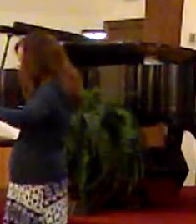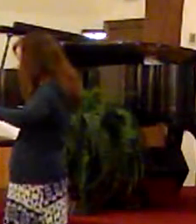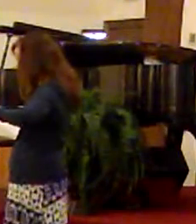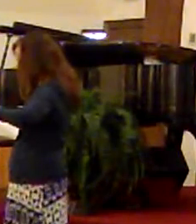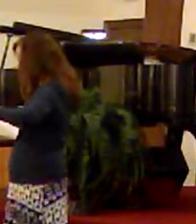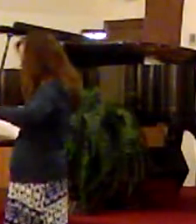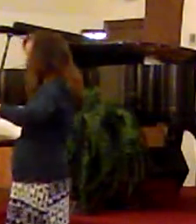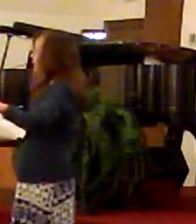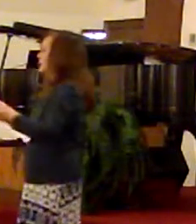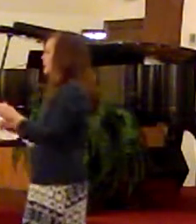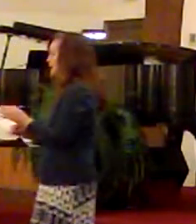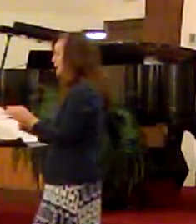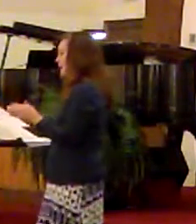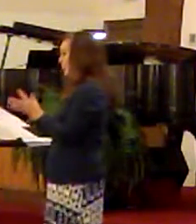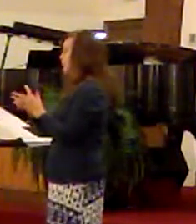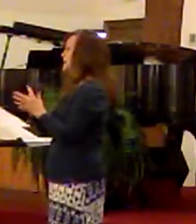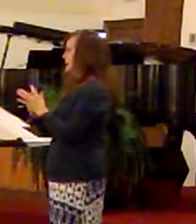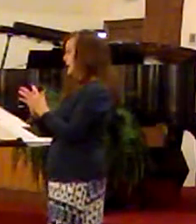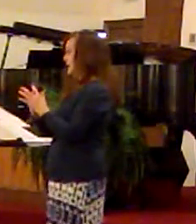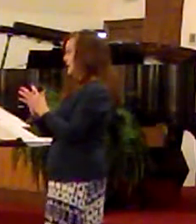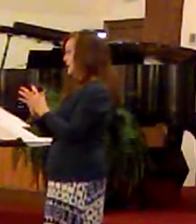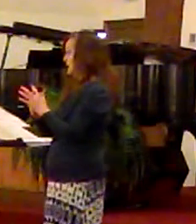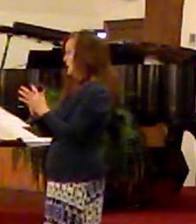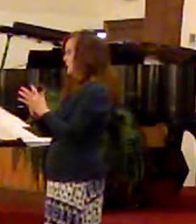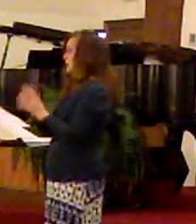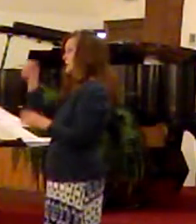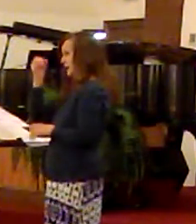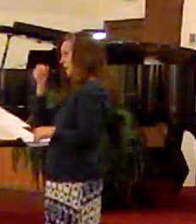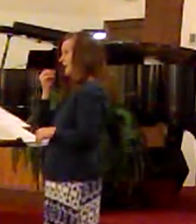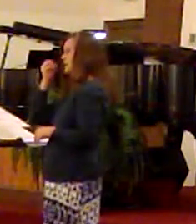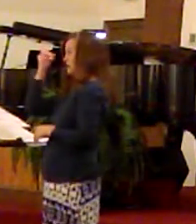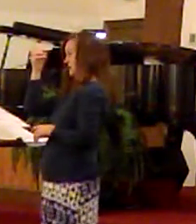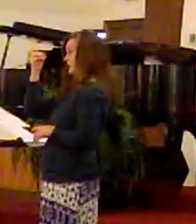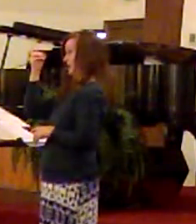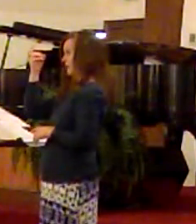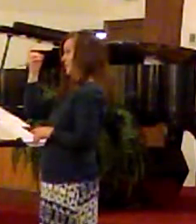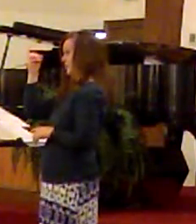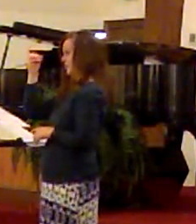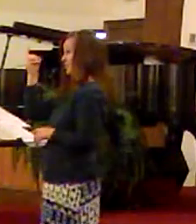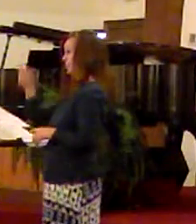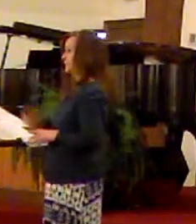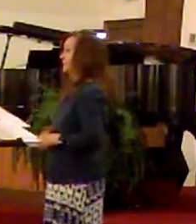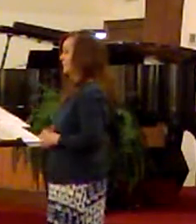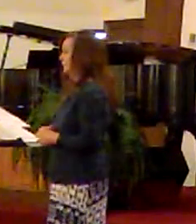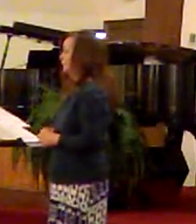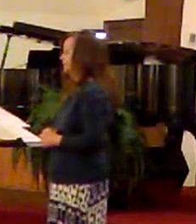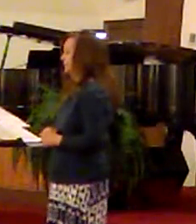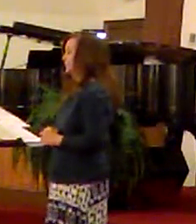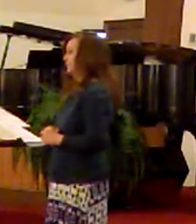grow to understand. Once again, this is a growing process. This is not an immediate process.